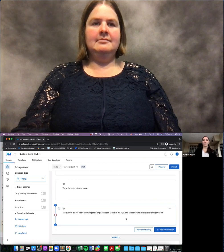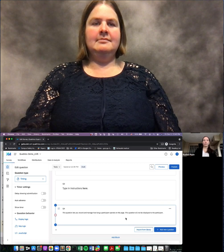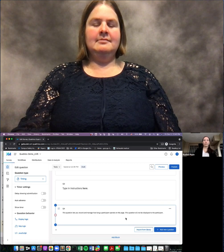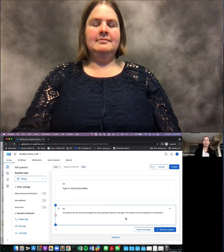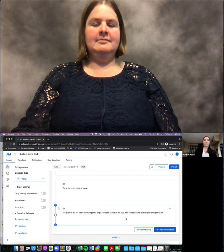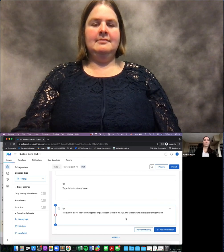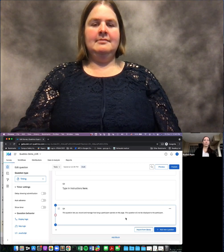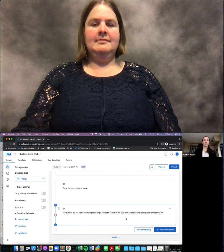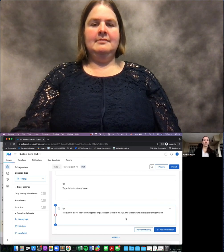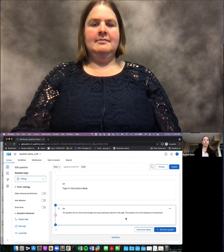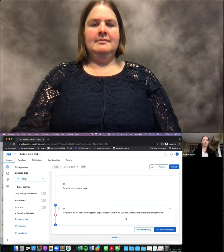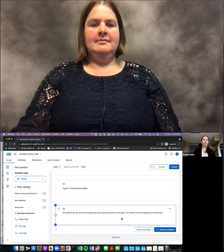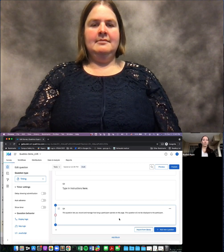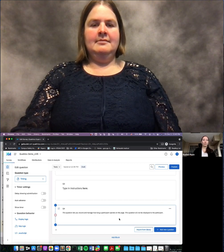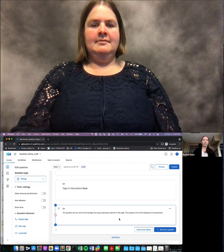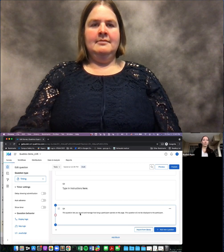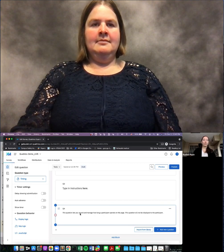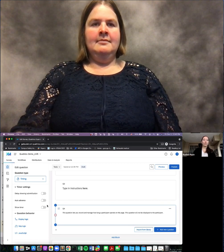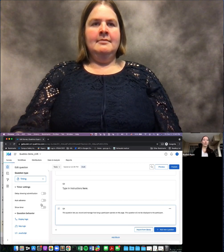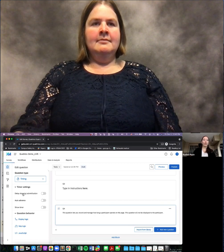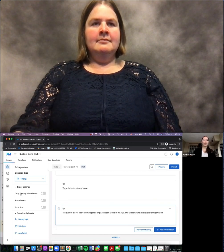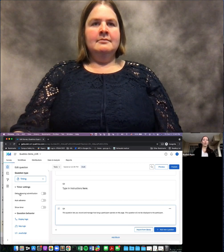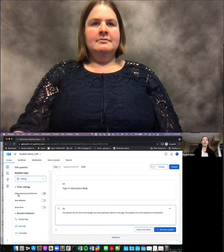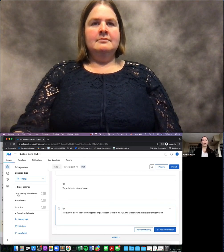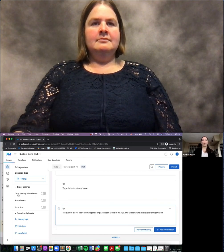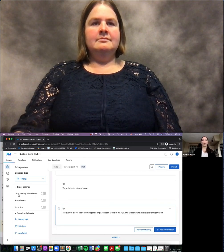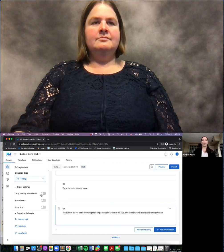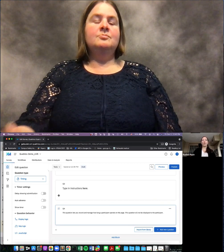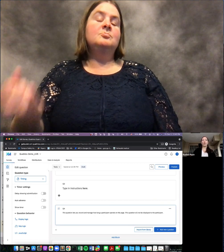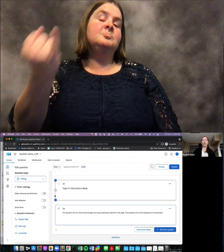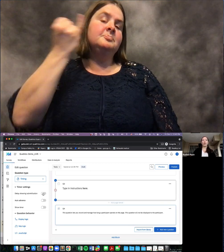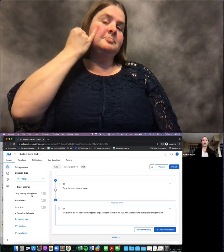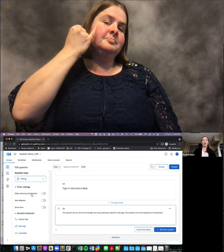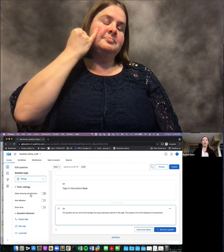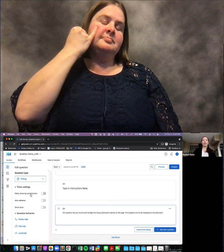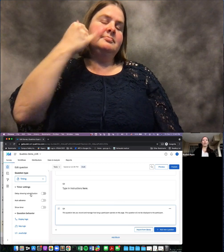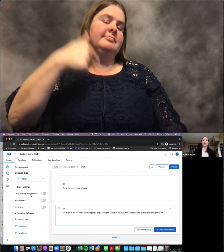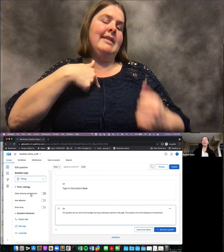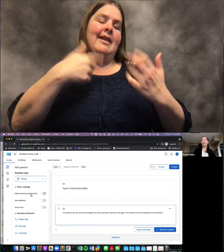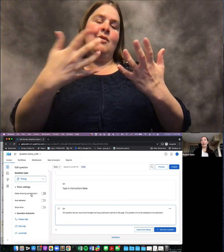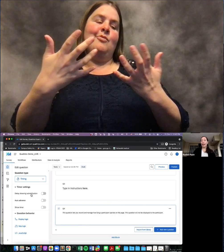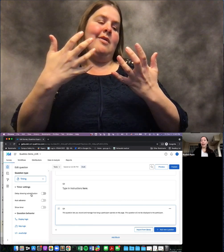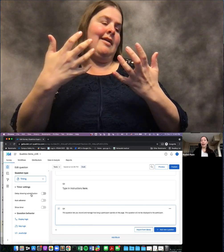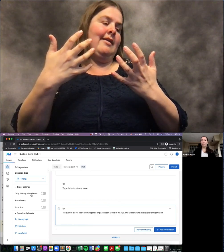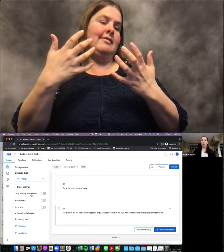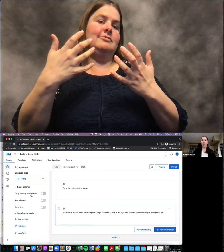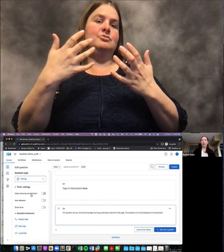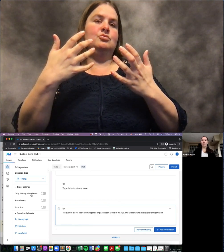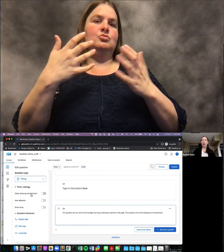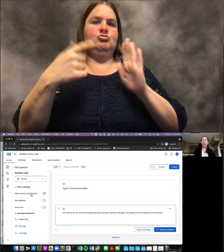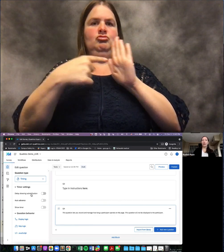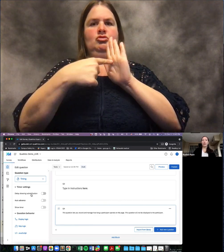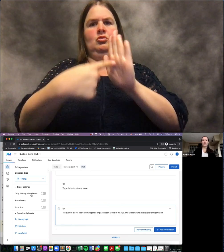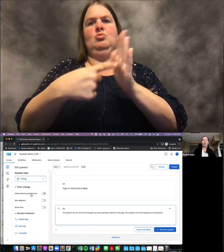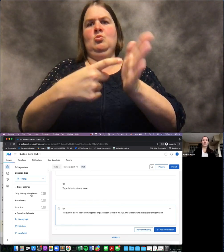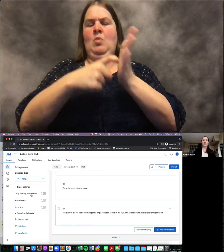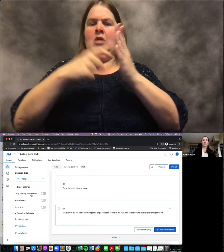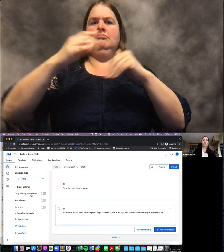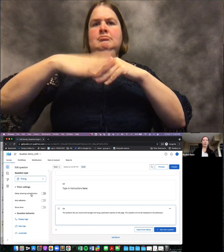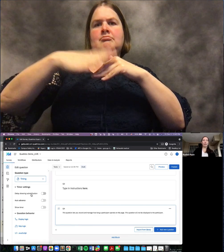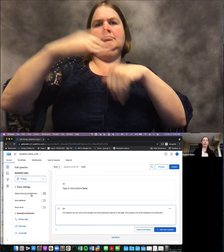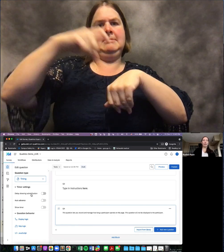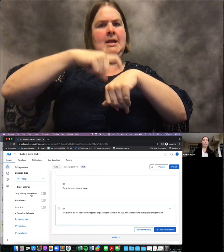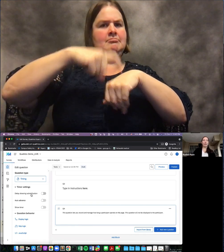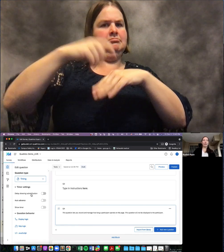So if I want to delay how long a